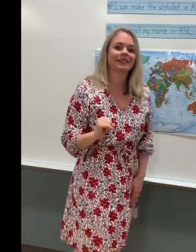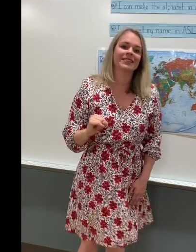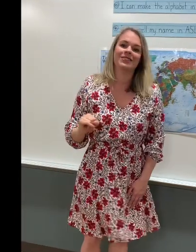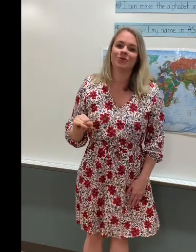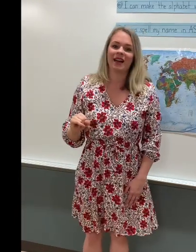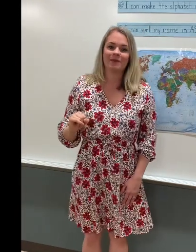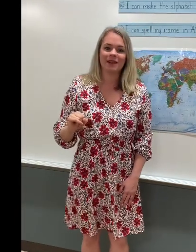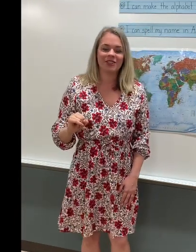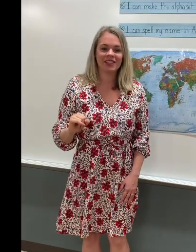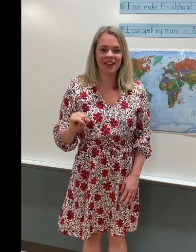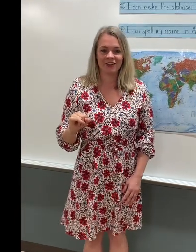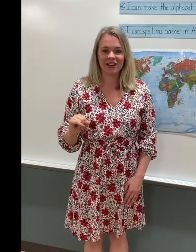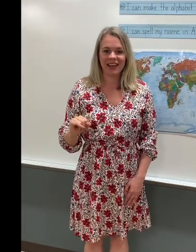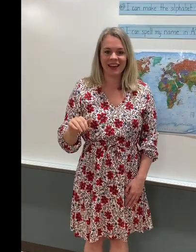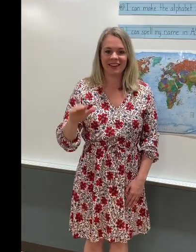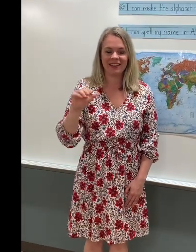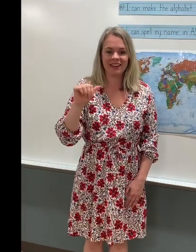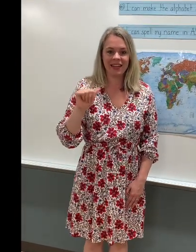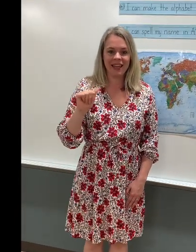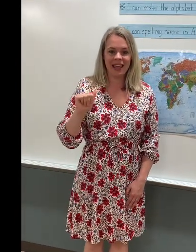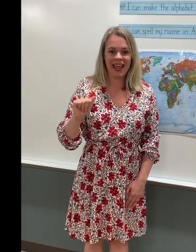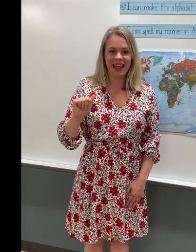Let's do that much together again. A,